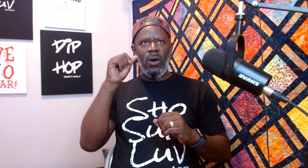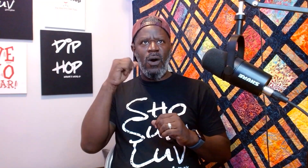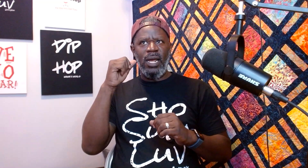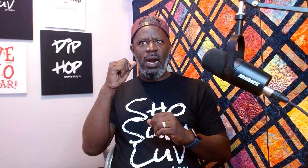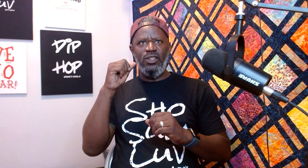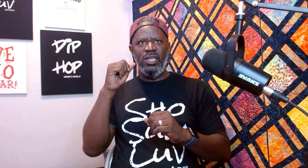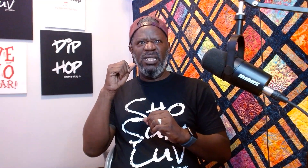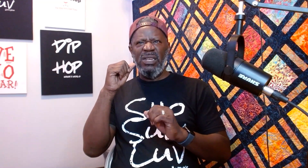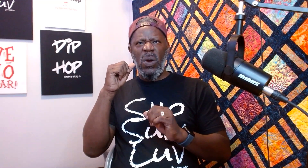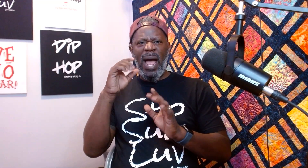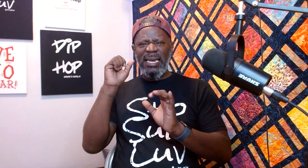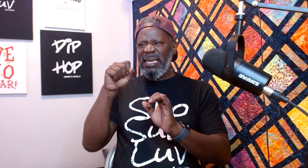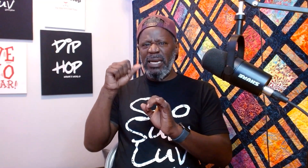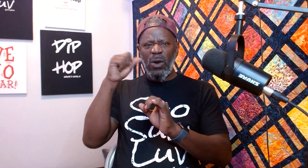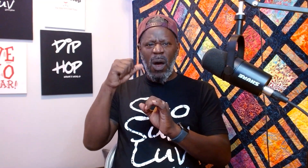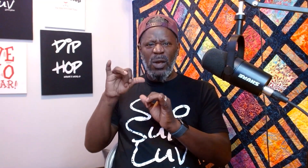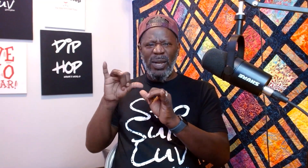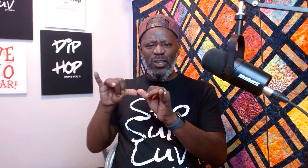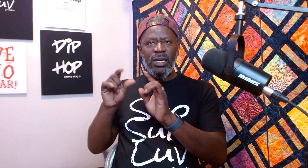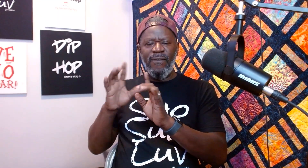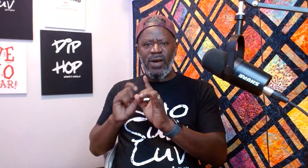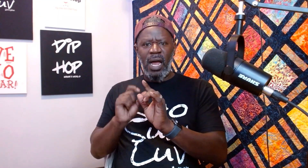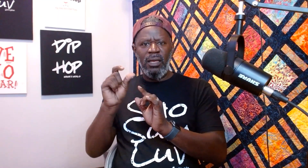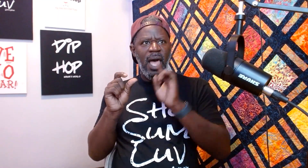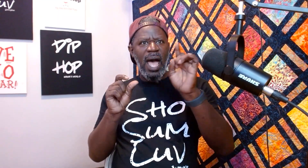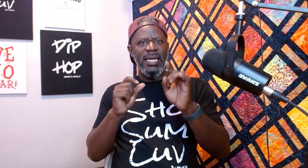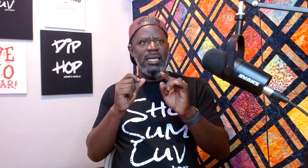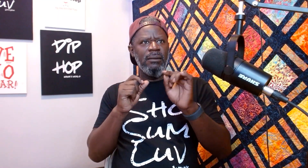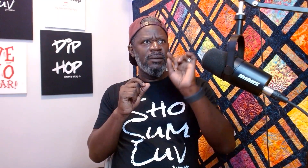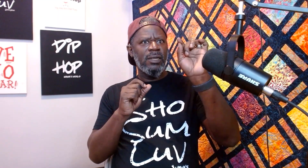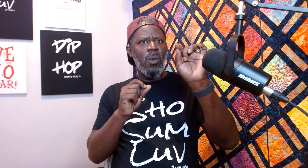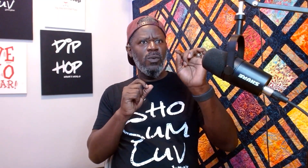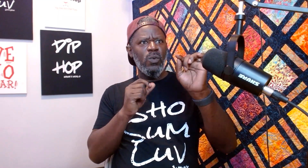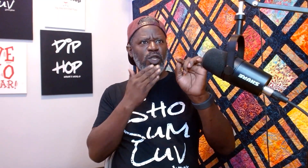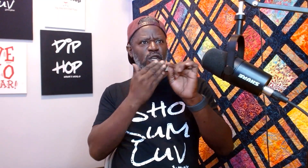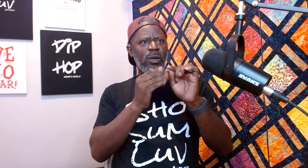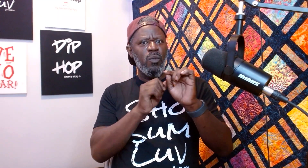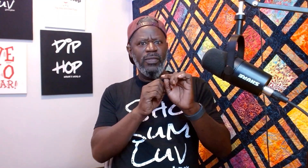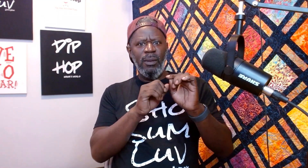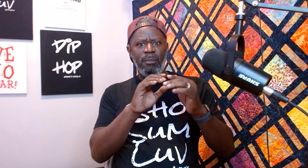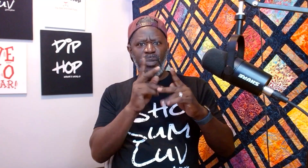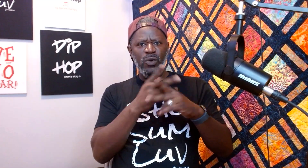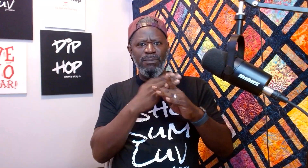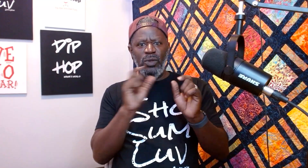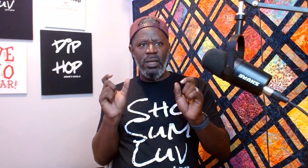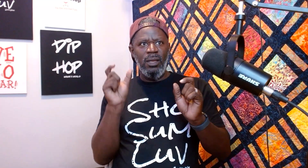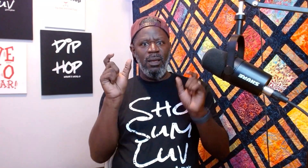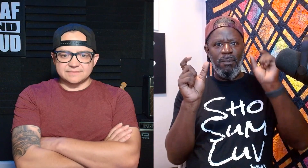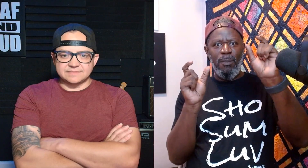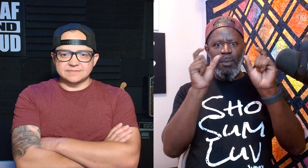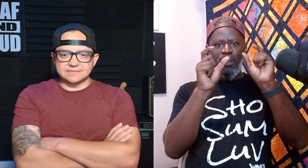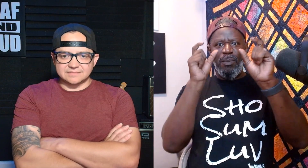need an audiologist. No, I need an audio engineer. Fine. I need someone who is good with producing